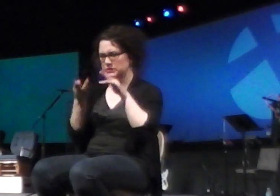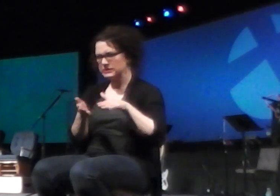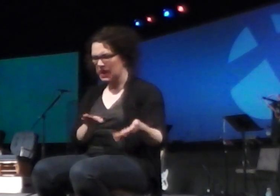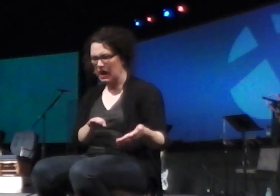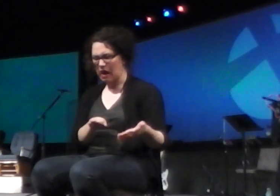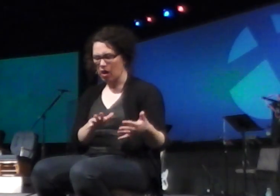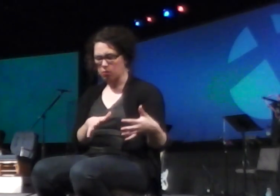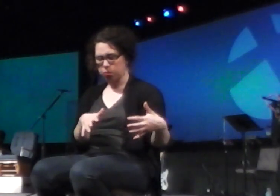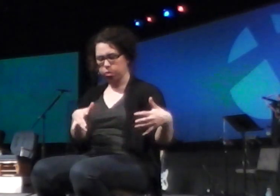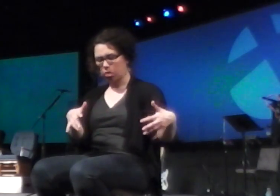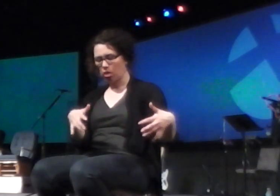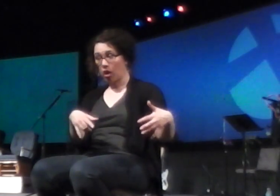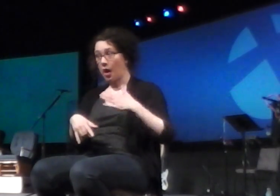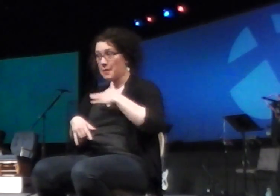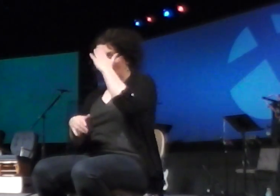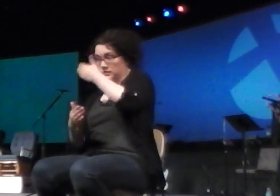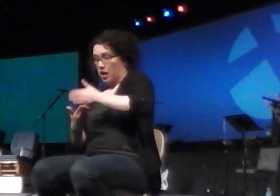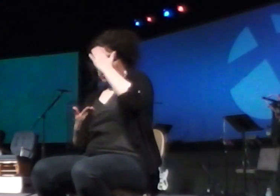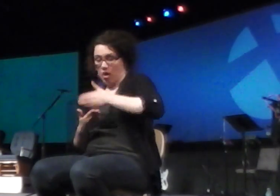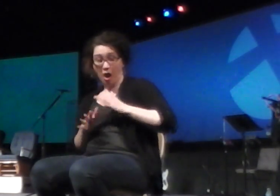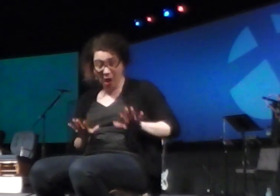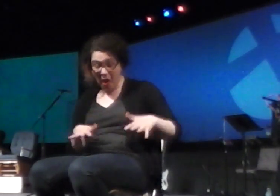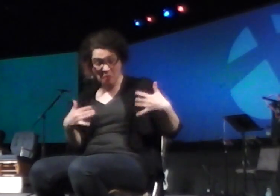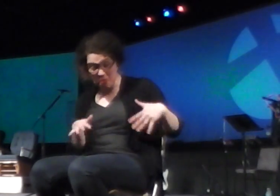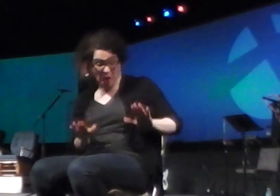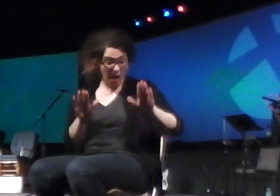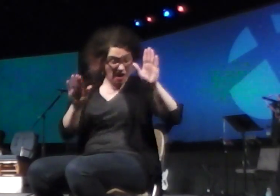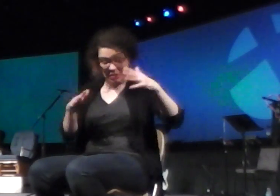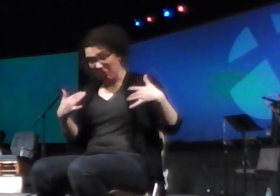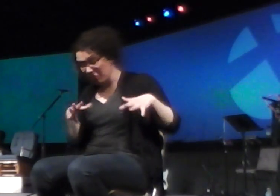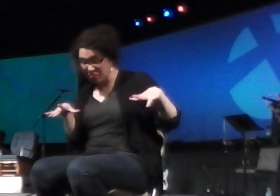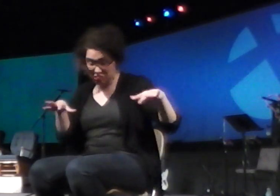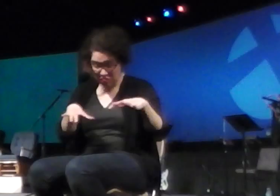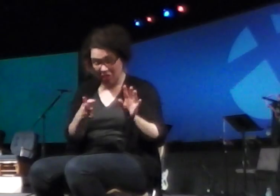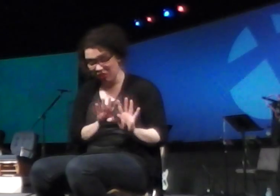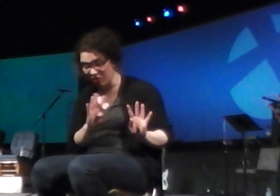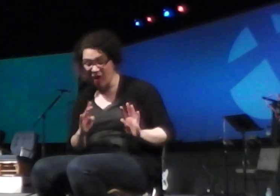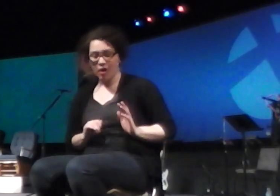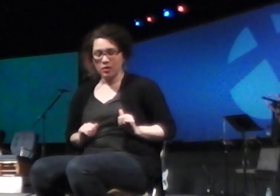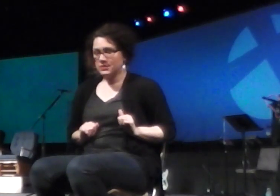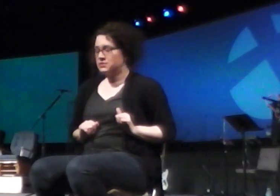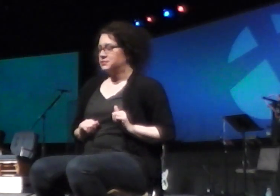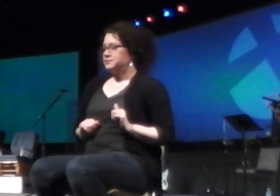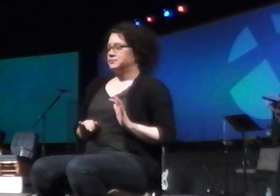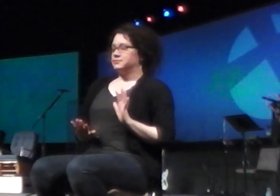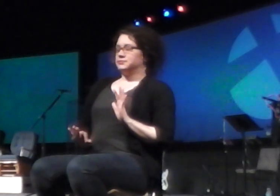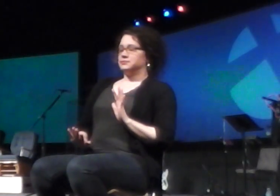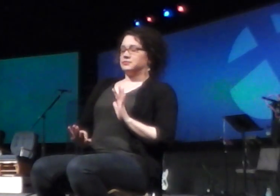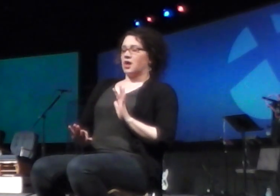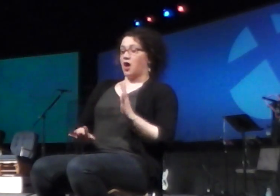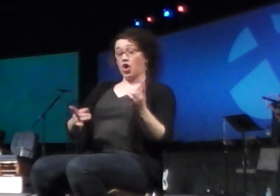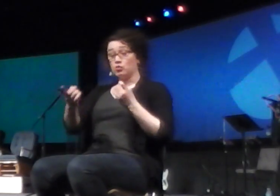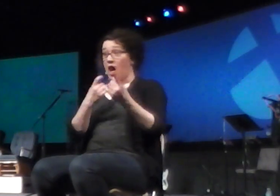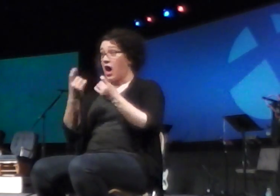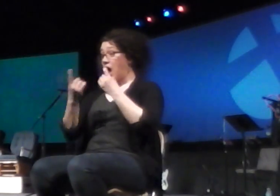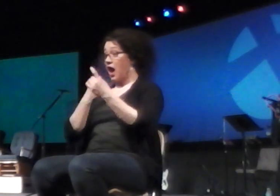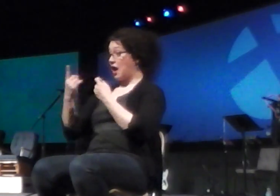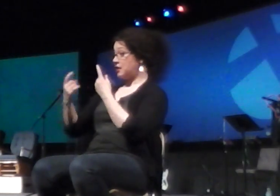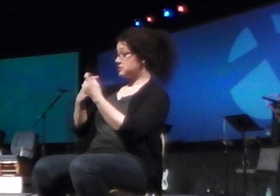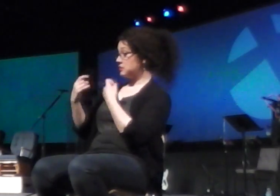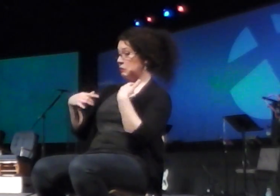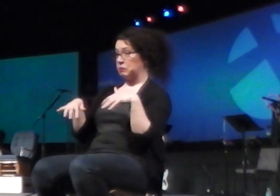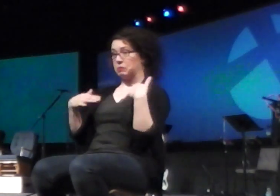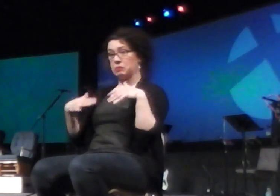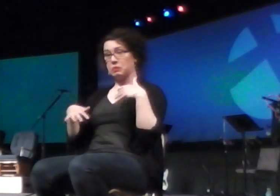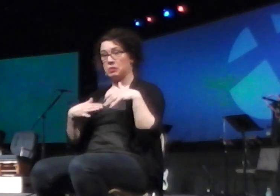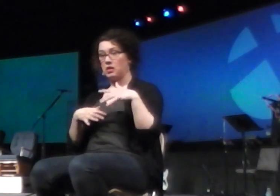gross. And of course, my boys immediately, they're like, "Oh, this is awesome!" So they gather around it. And the questions, oh my goodness, the questions.